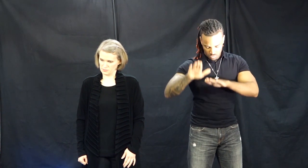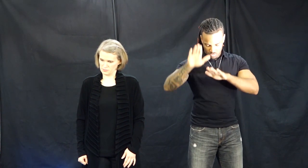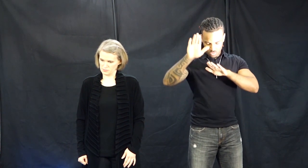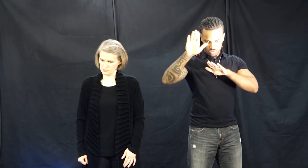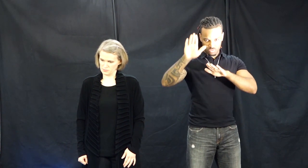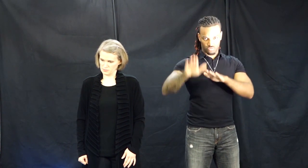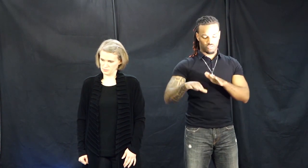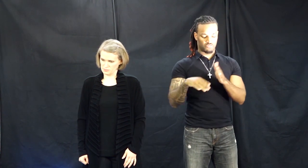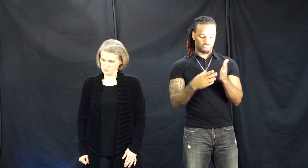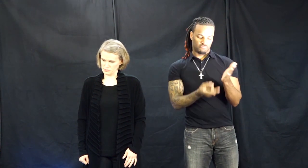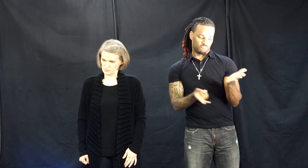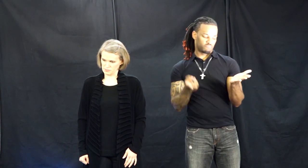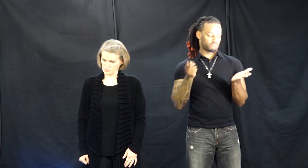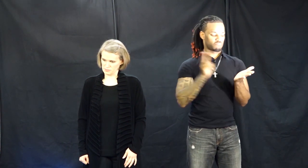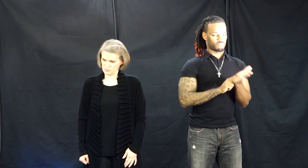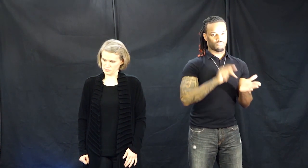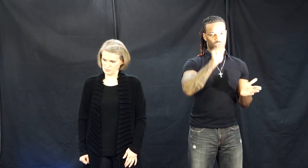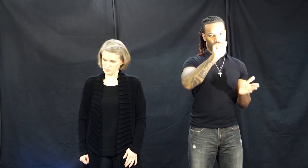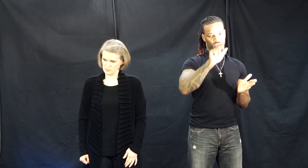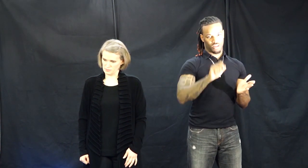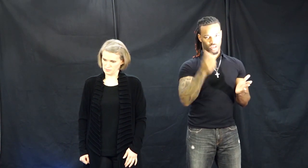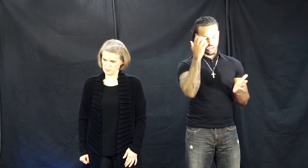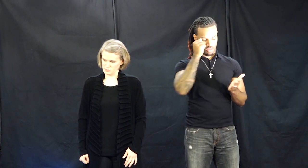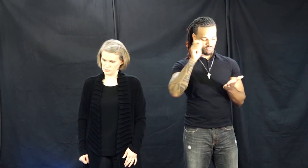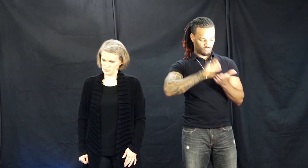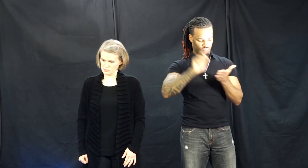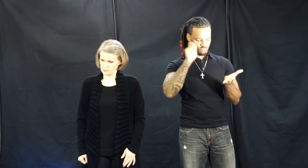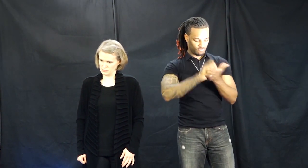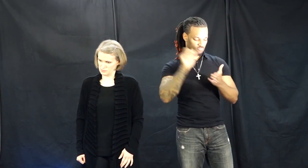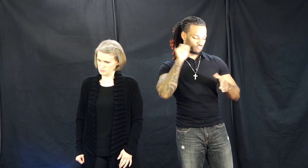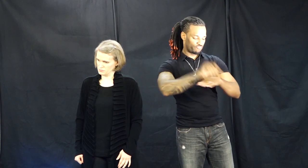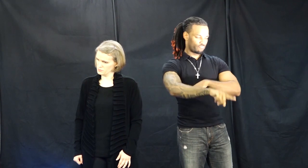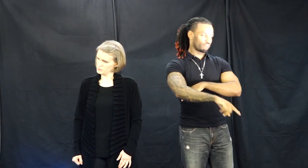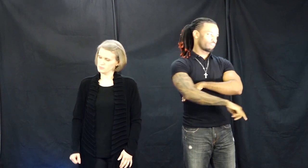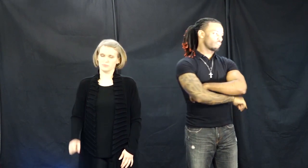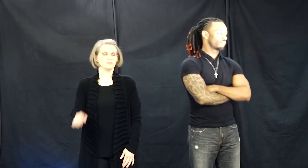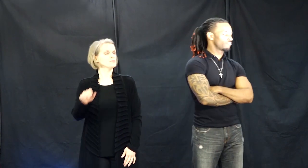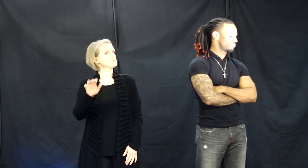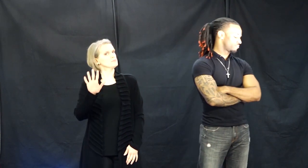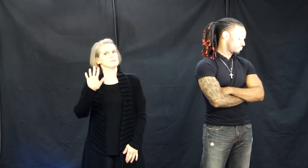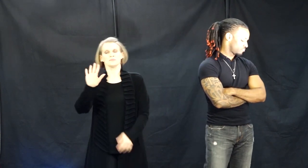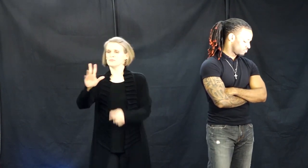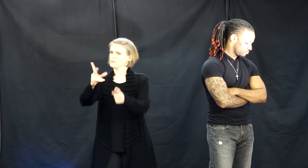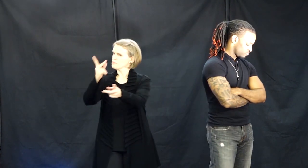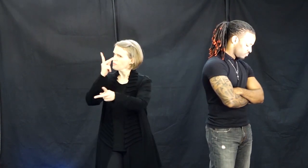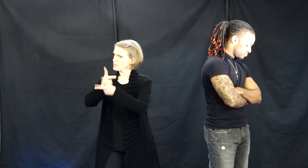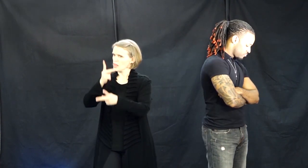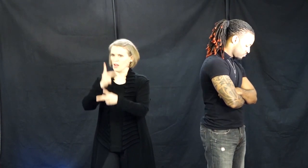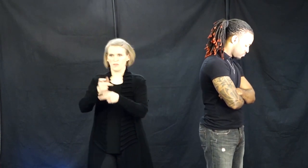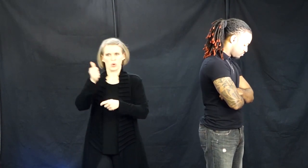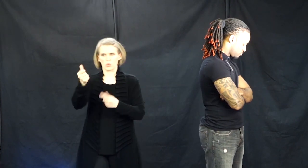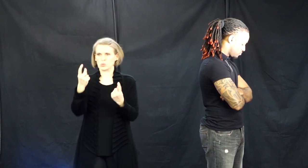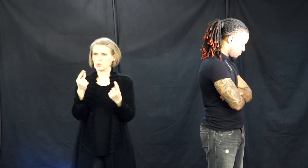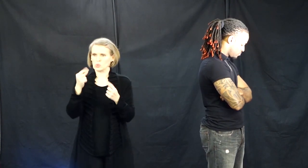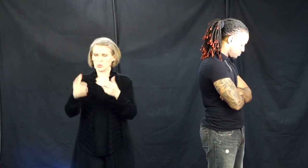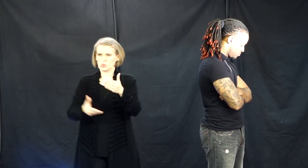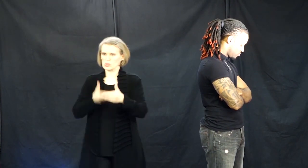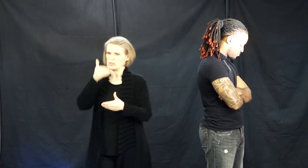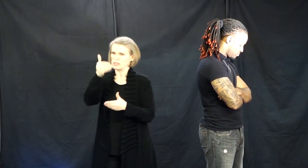obedient servant, A. Ham. Careful how you proceed, good man.